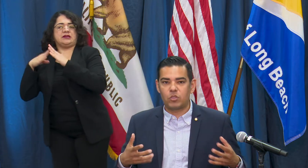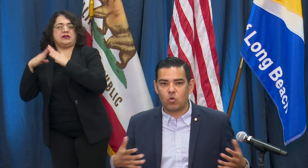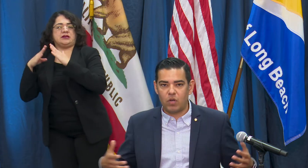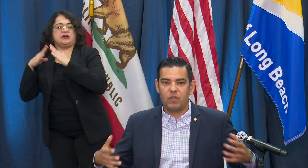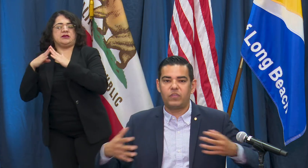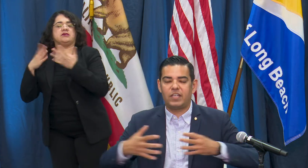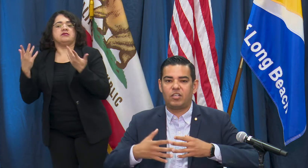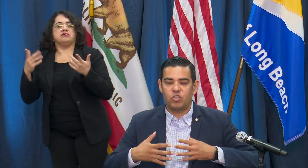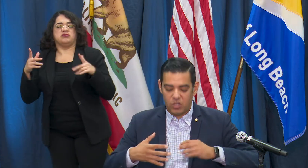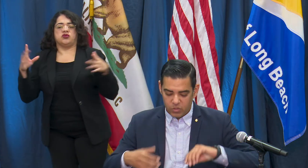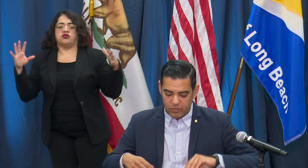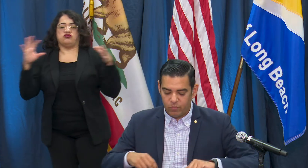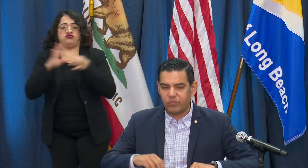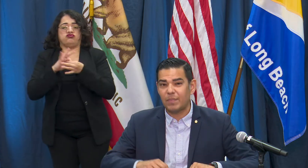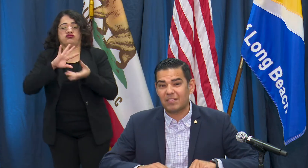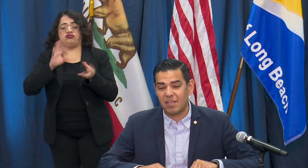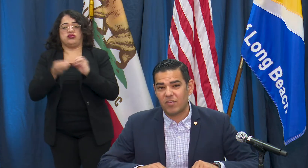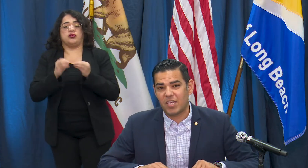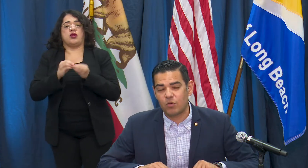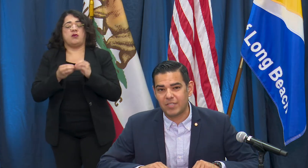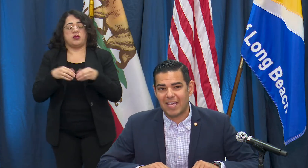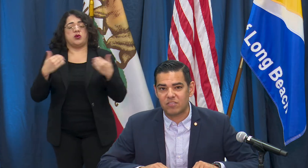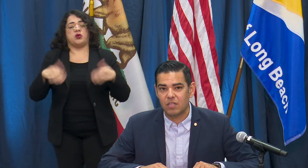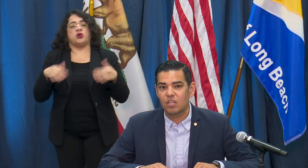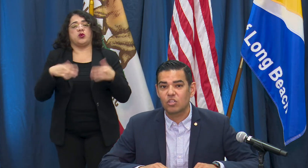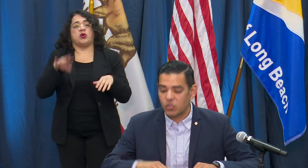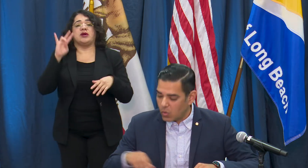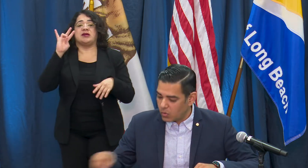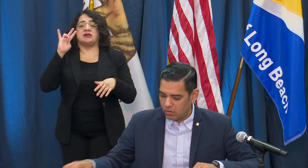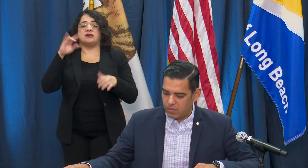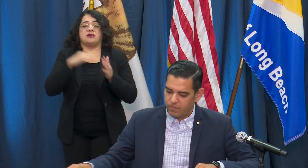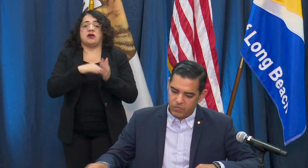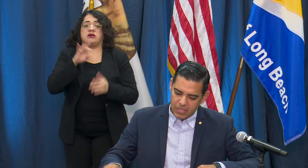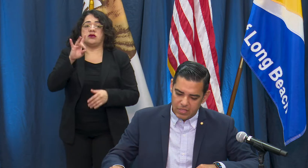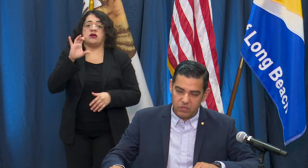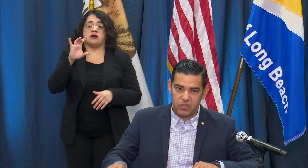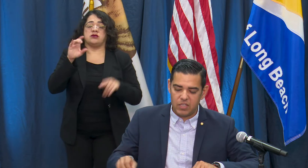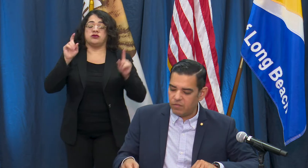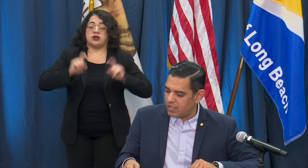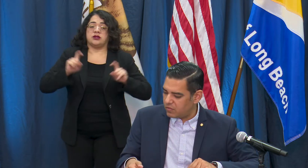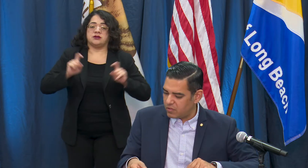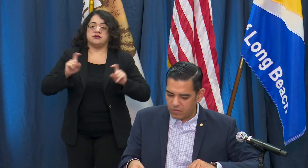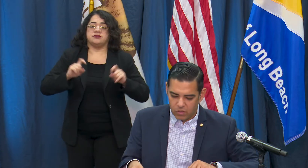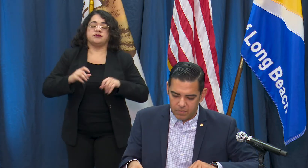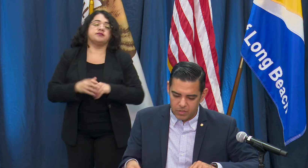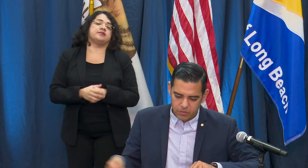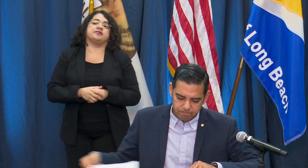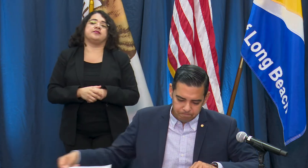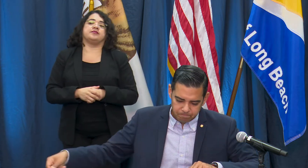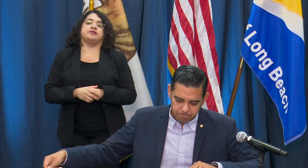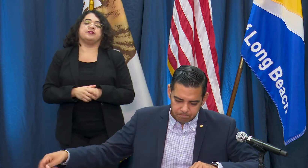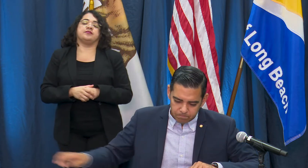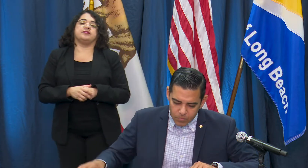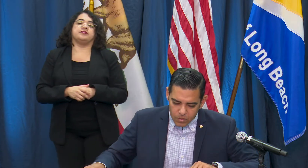private laboratories in conjunction. We've done about 7,800 tests total in the city of Long